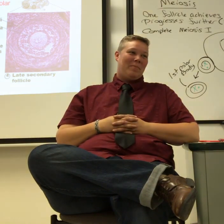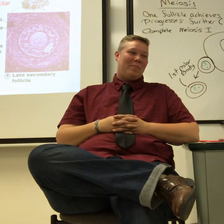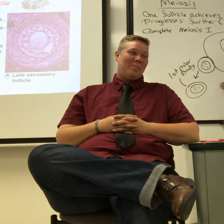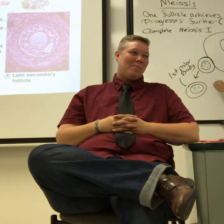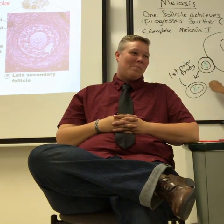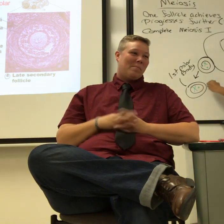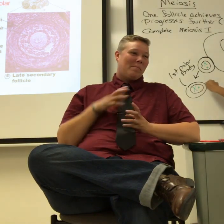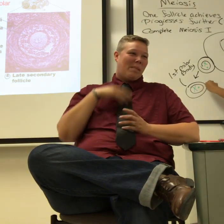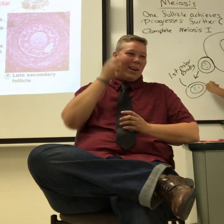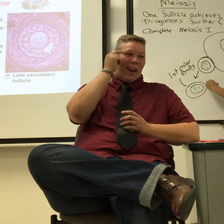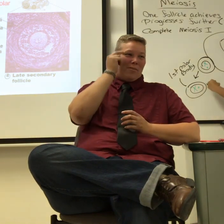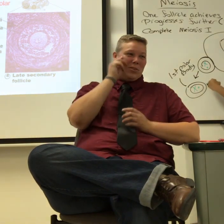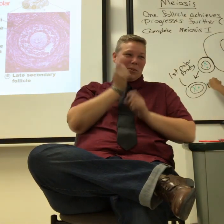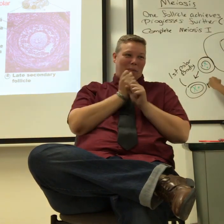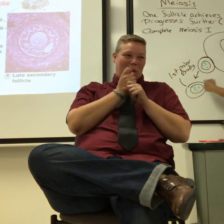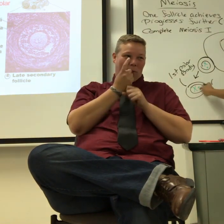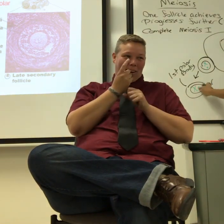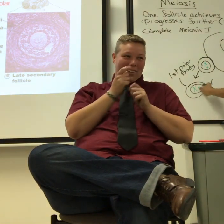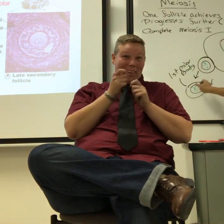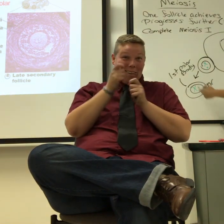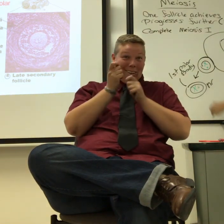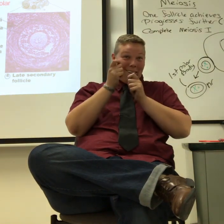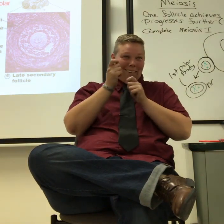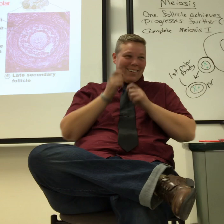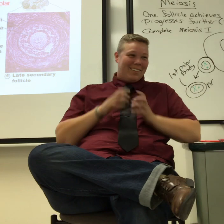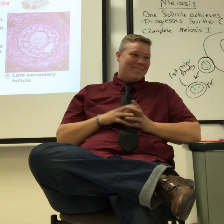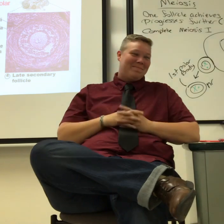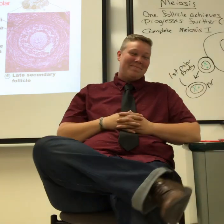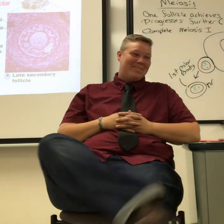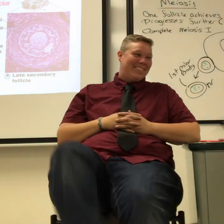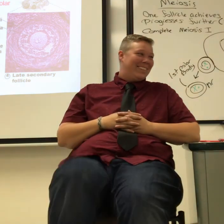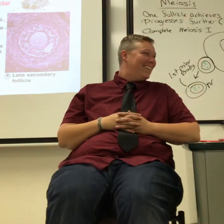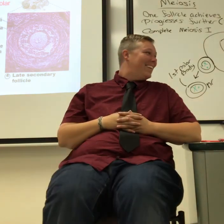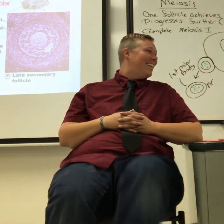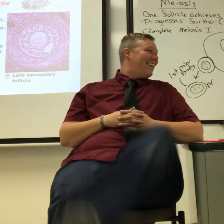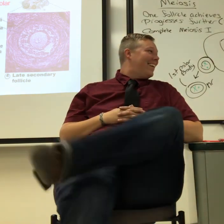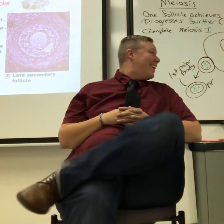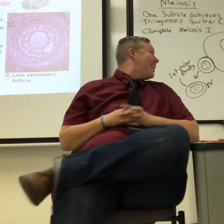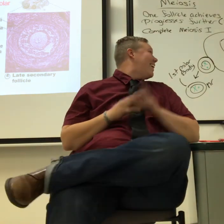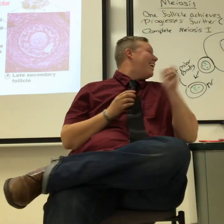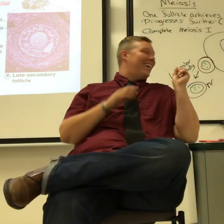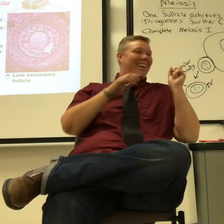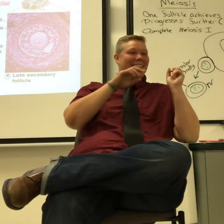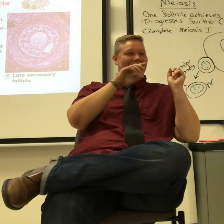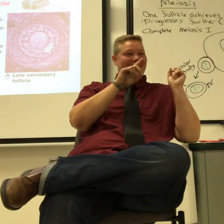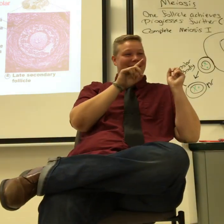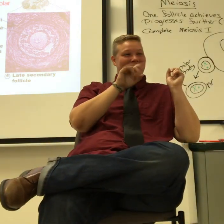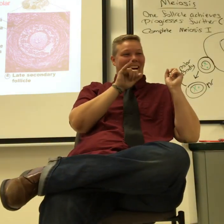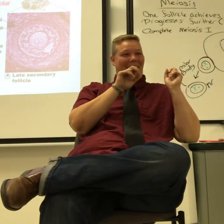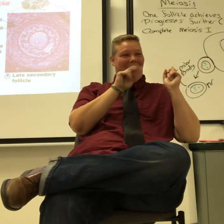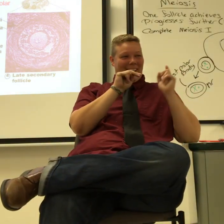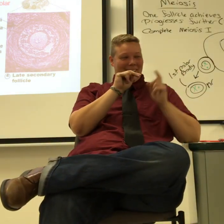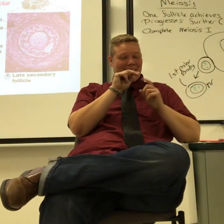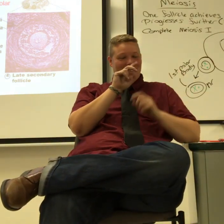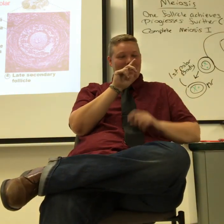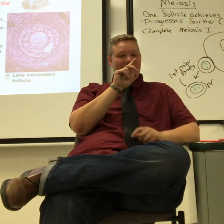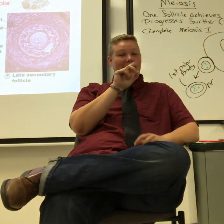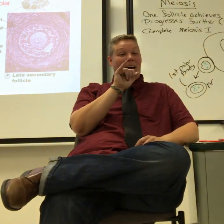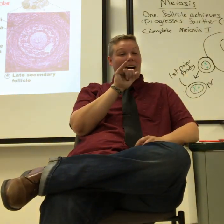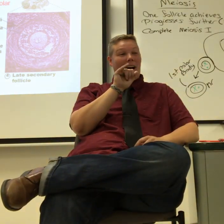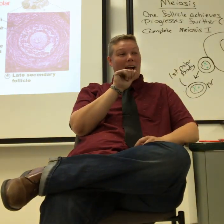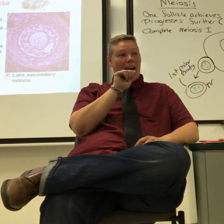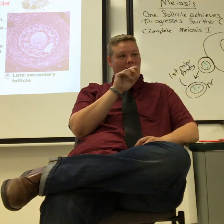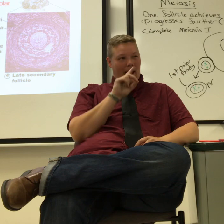It's haploid, but it's replicated, right? Because you got the dyad there. Each cell, this one and that one, has 23